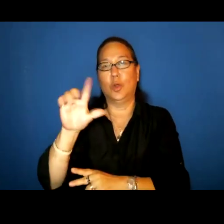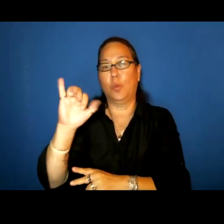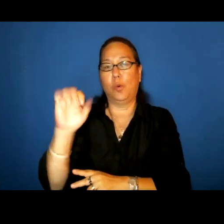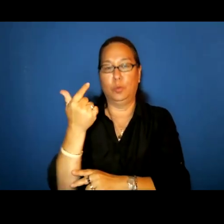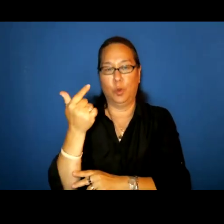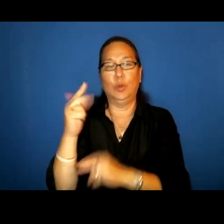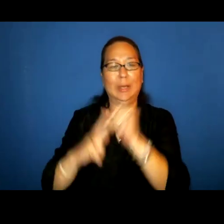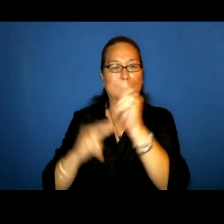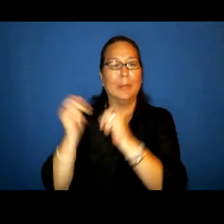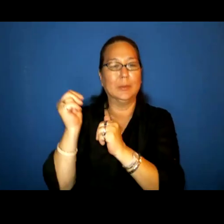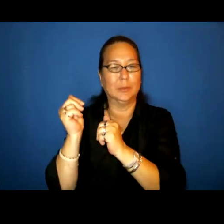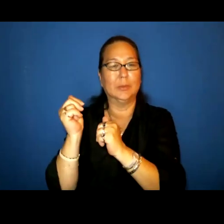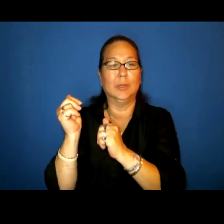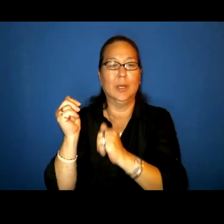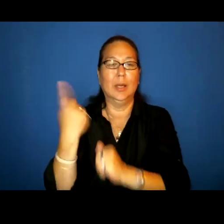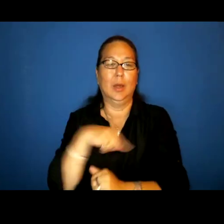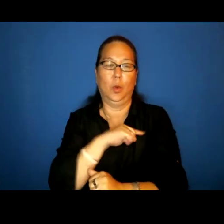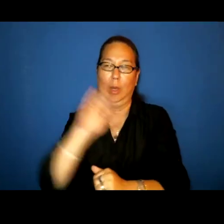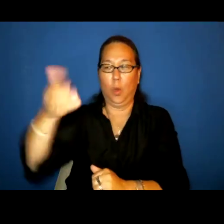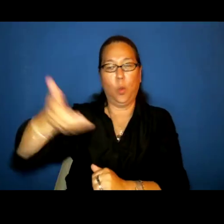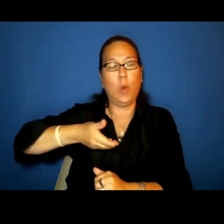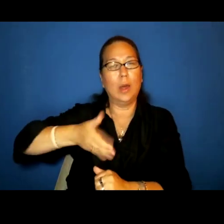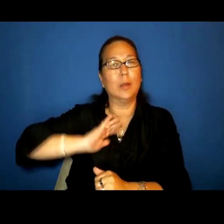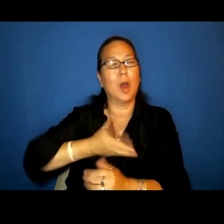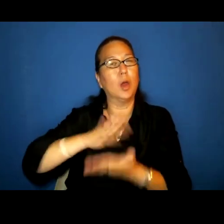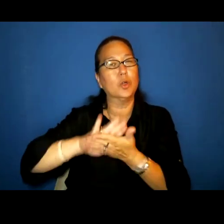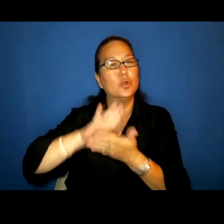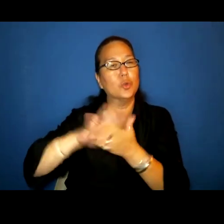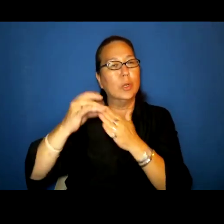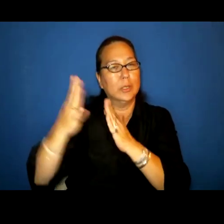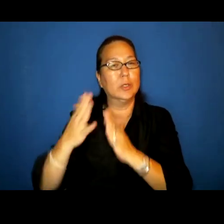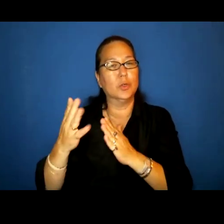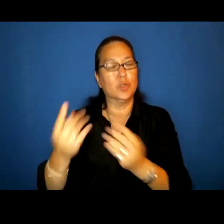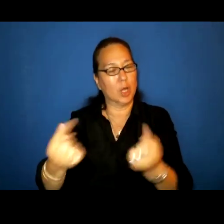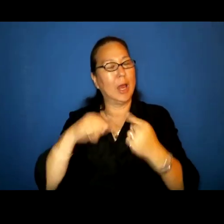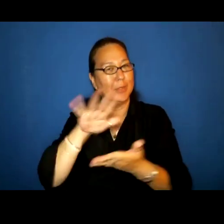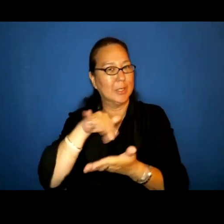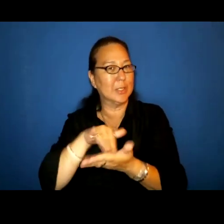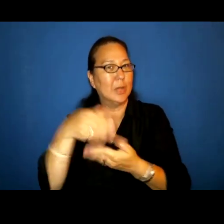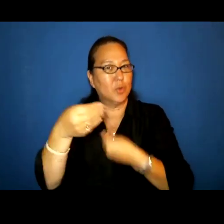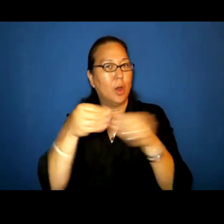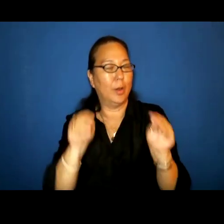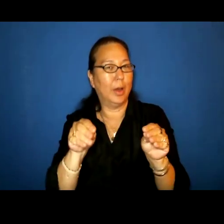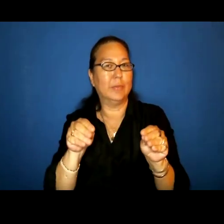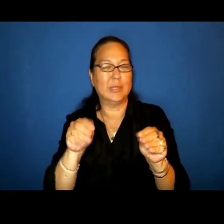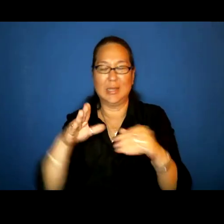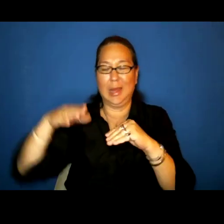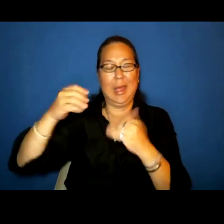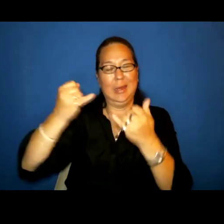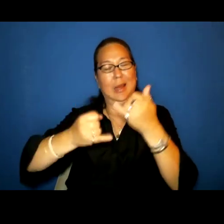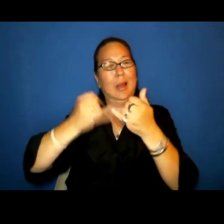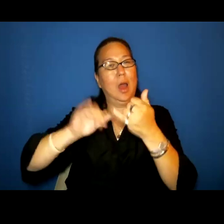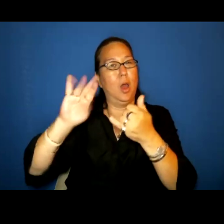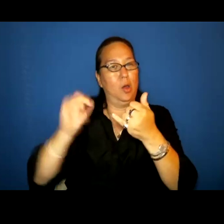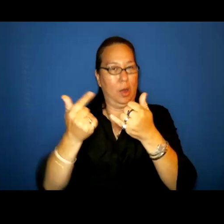bowling building. But it was one in which we welcomed our school leaders to visit central office in late August, where they had an opportunity